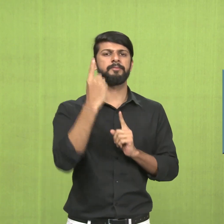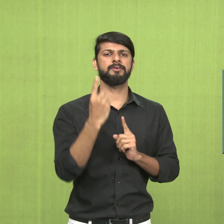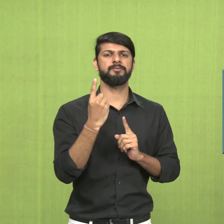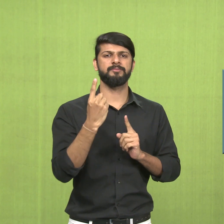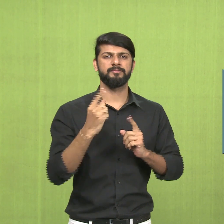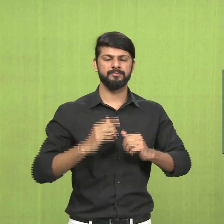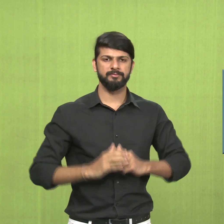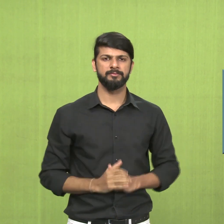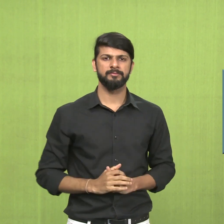part 1.